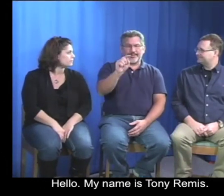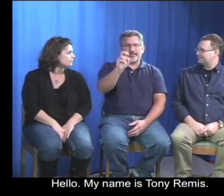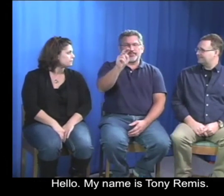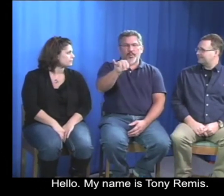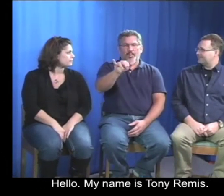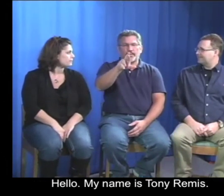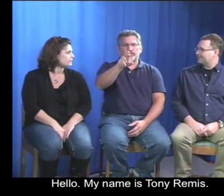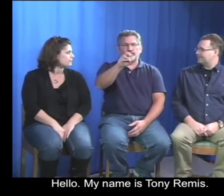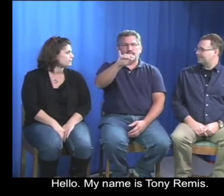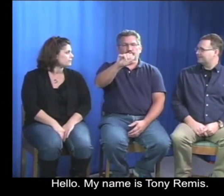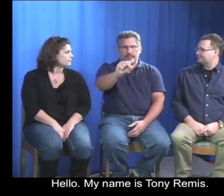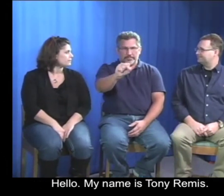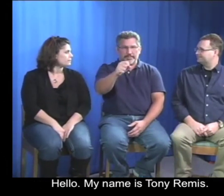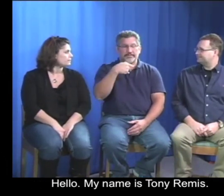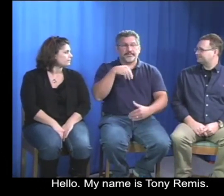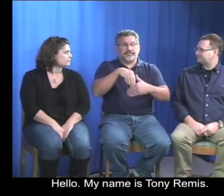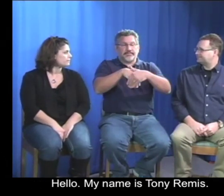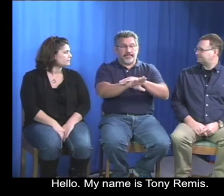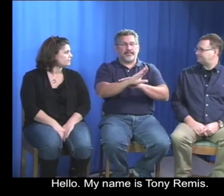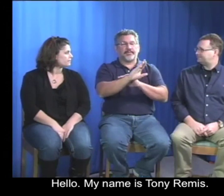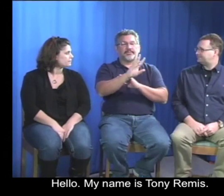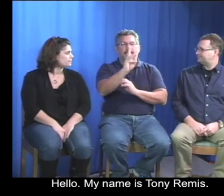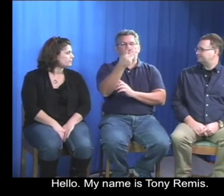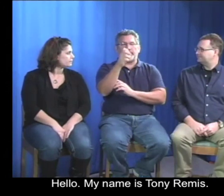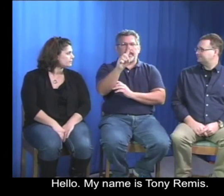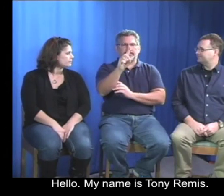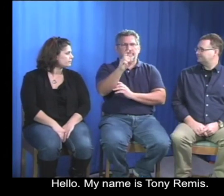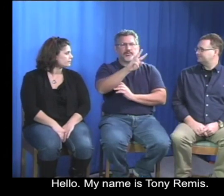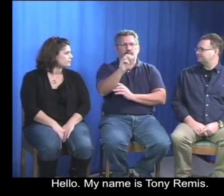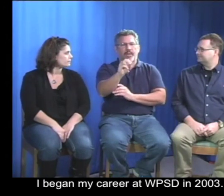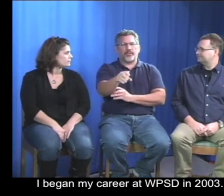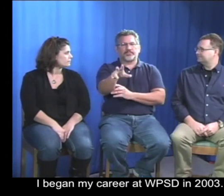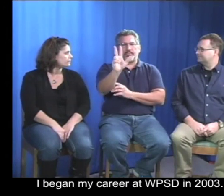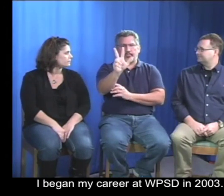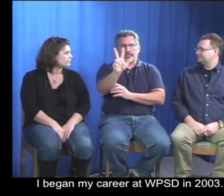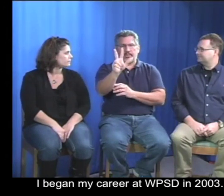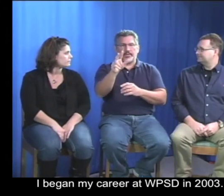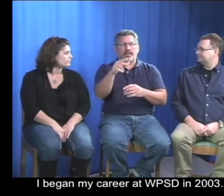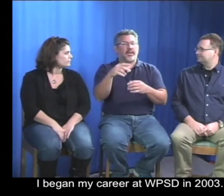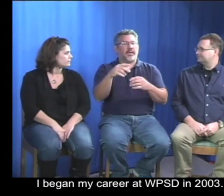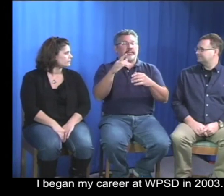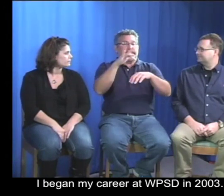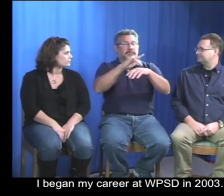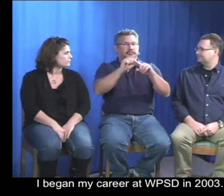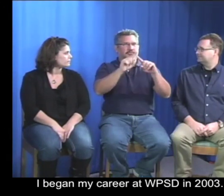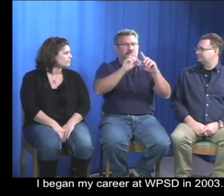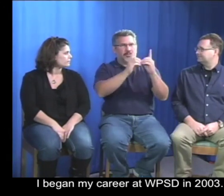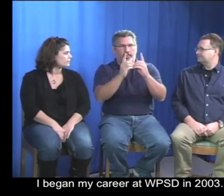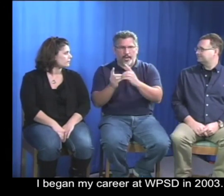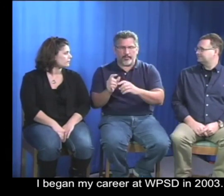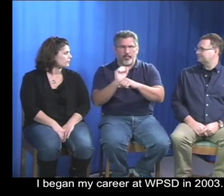Hello, my name is Tony Remus, and I began my career at WPSD